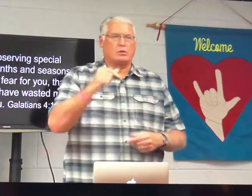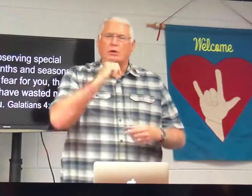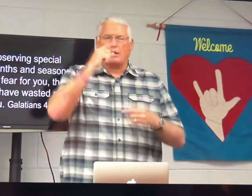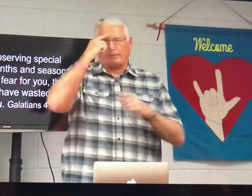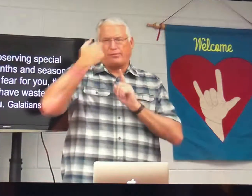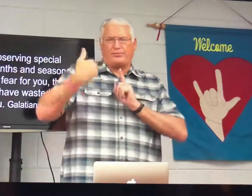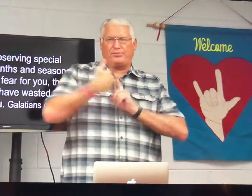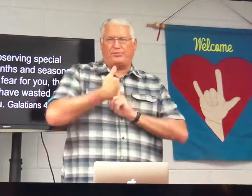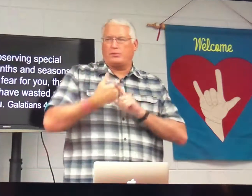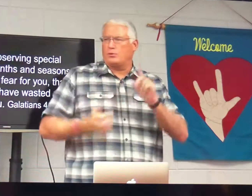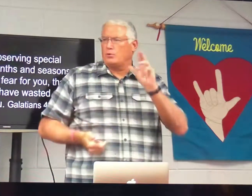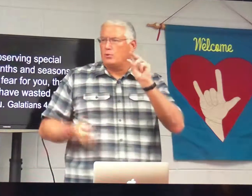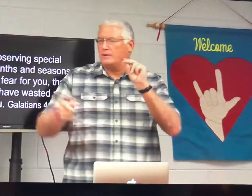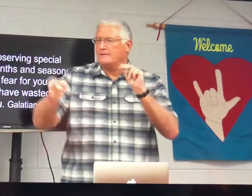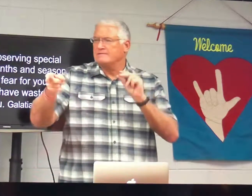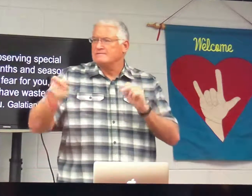first, and nobody doubled off.